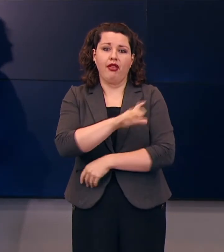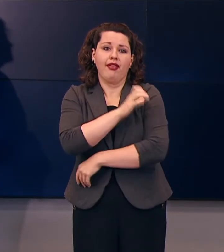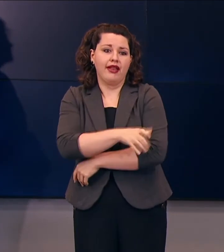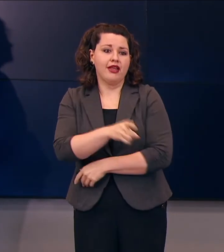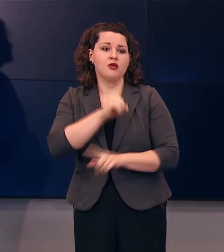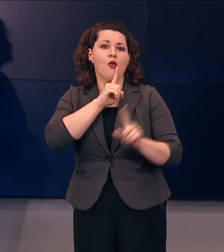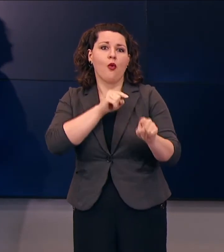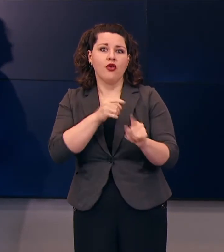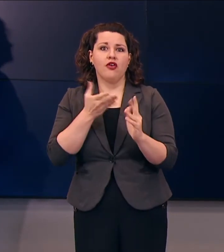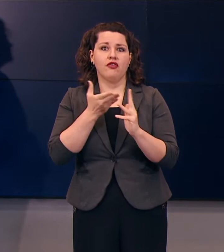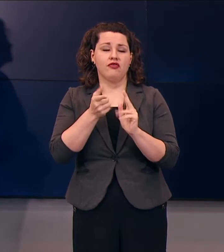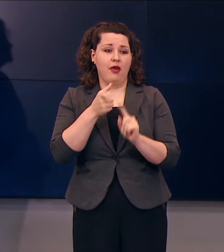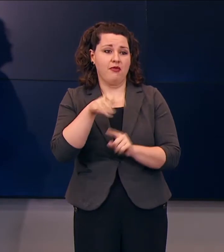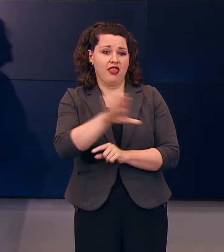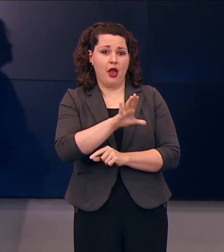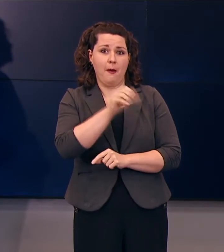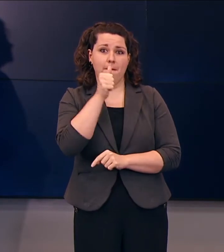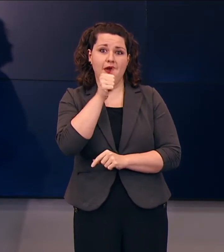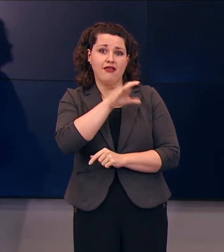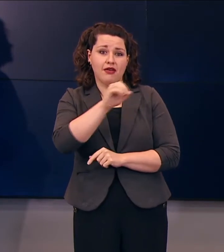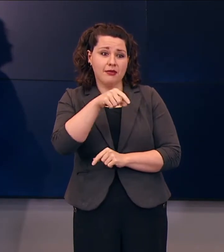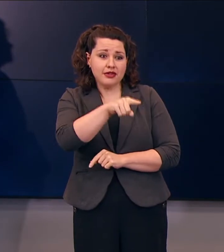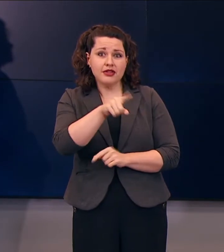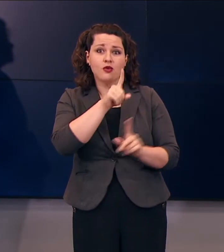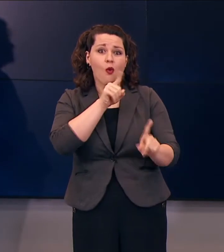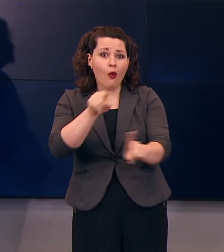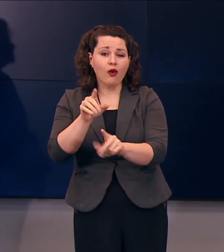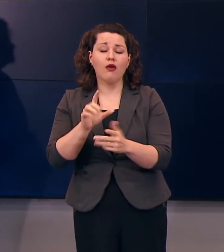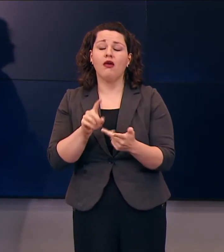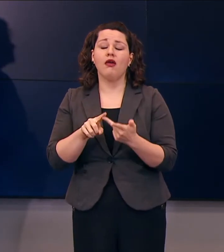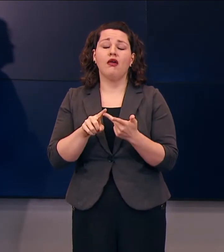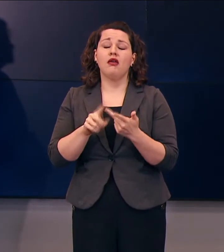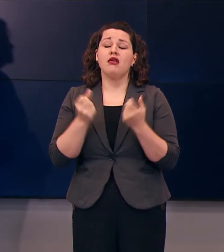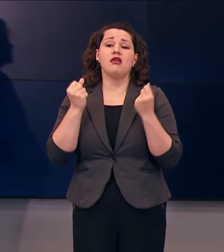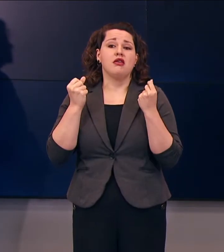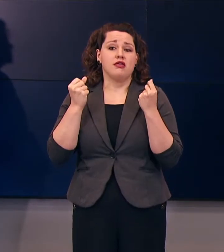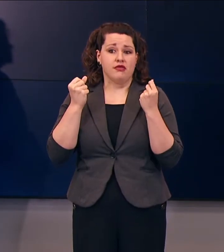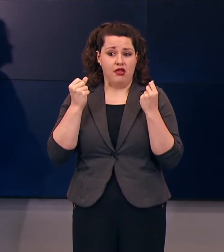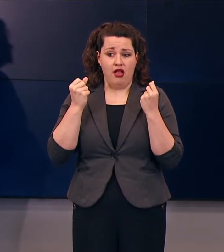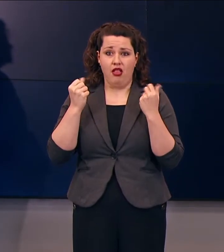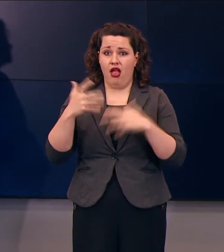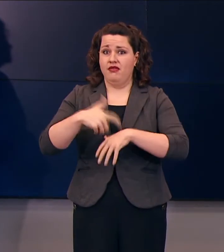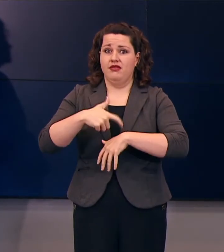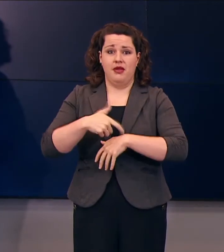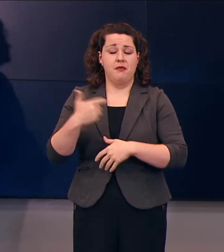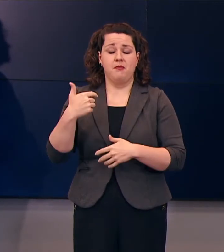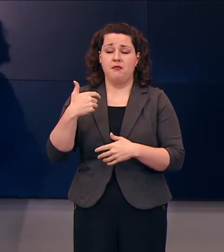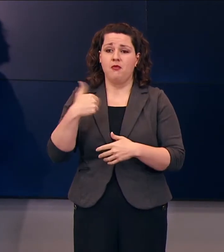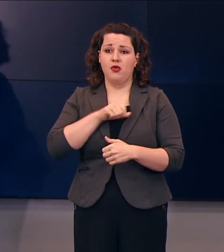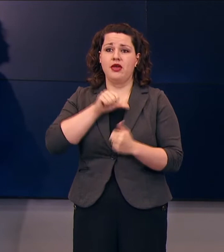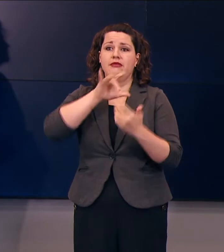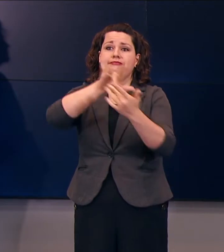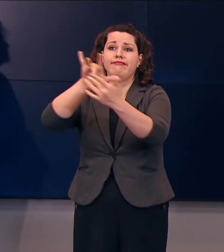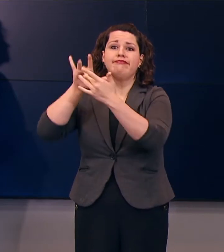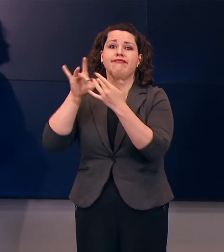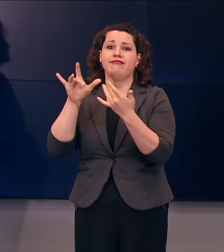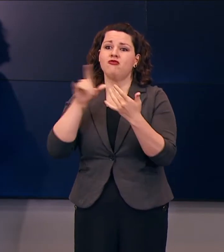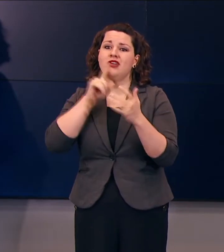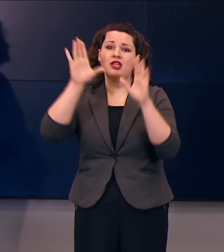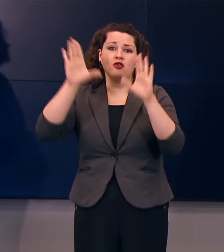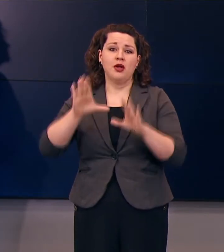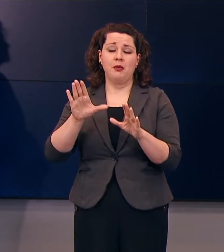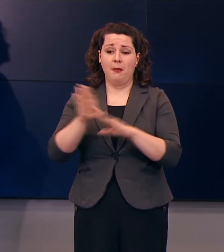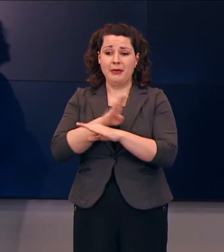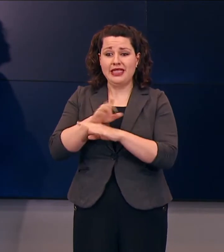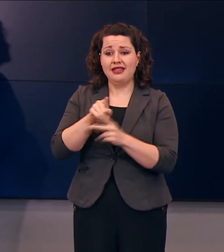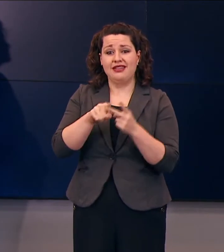to order through their private vendors. We have also spent a great deal of time reaching out to incredible businesses